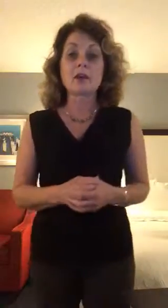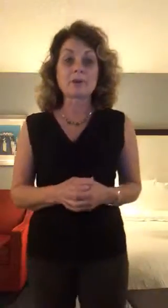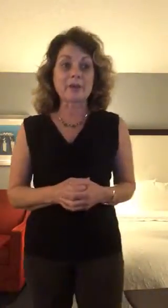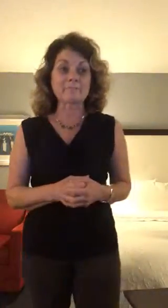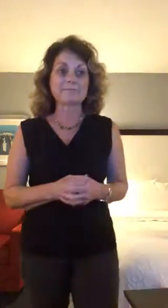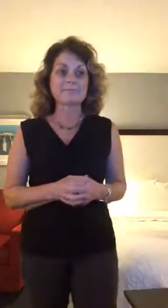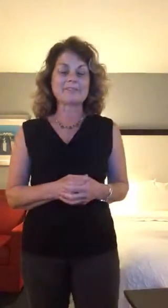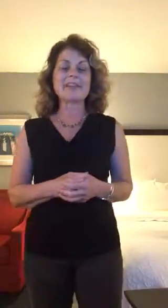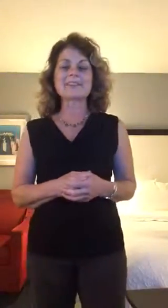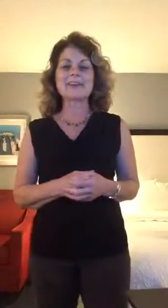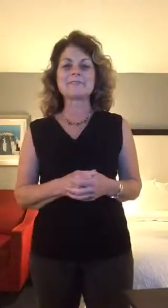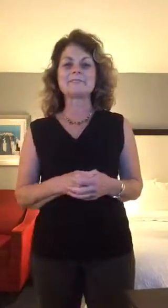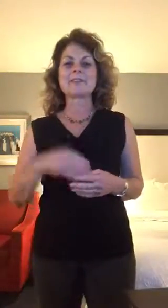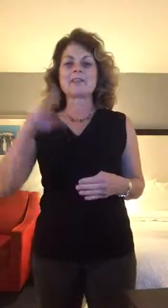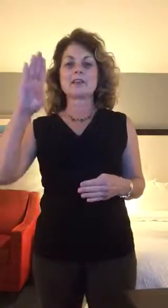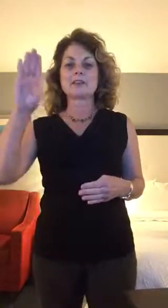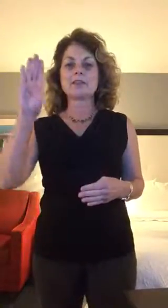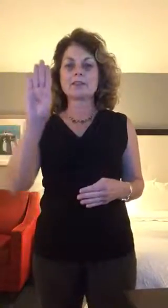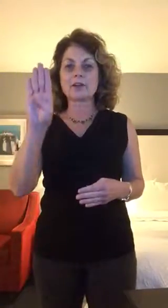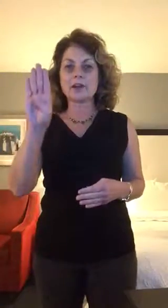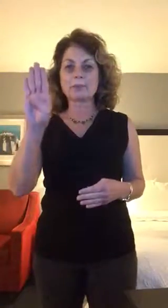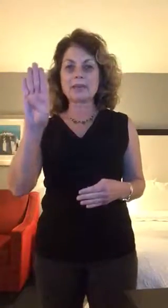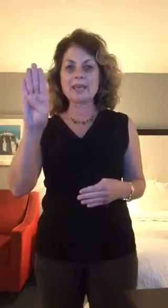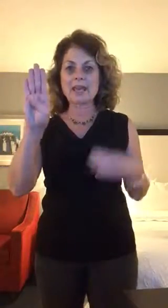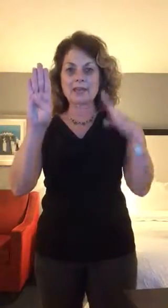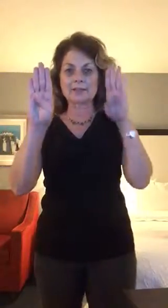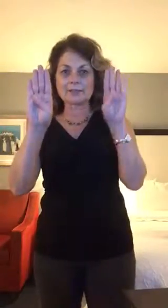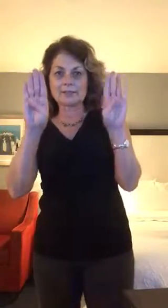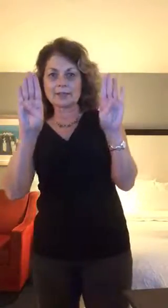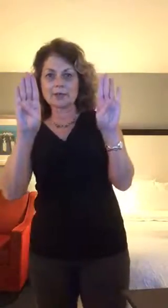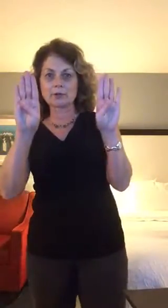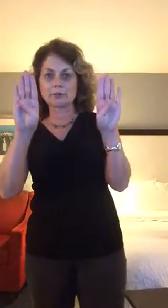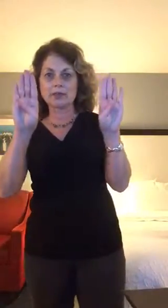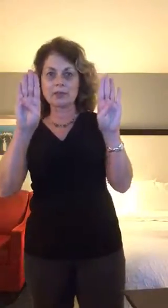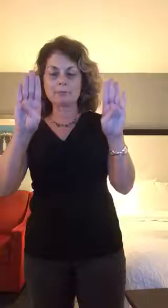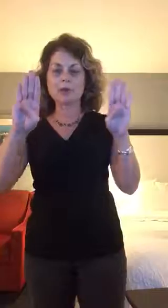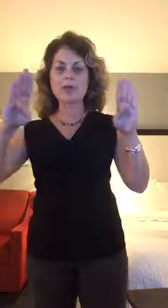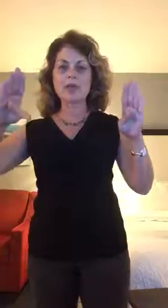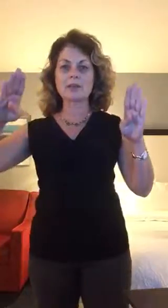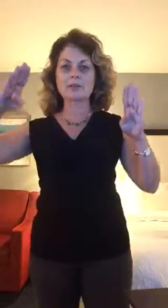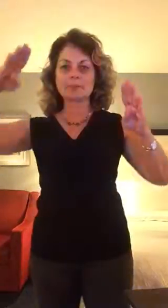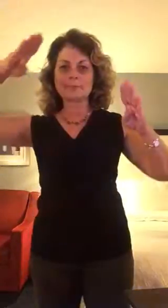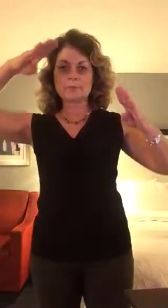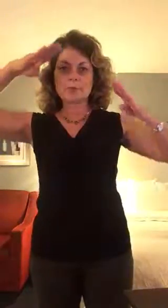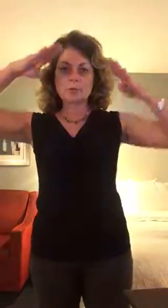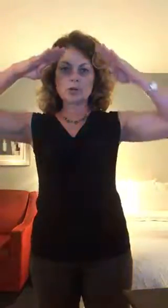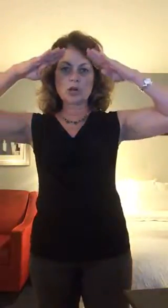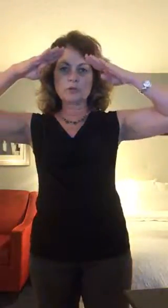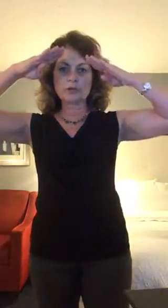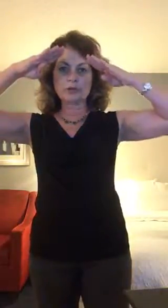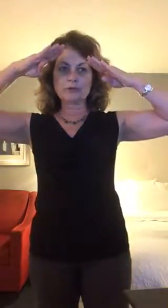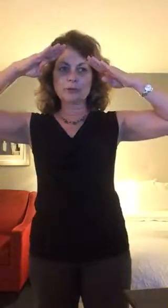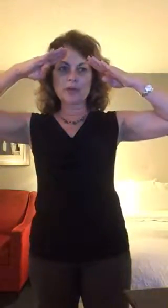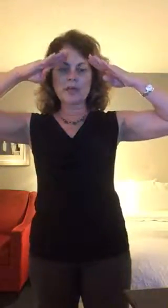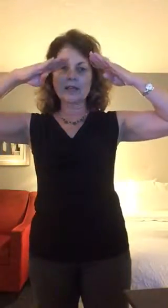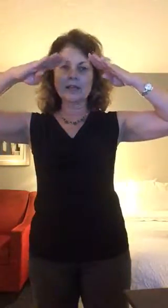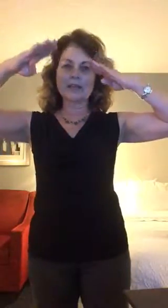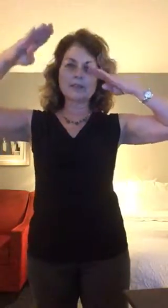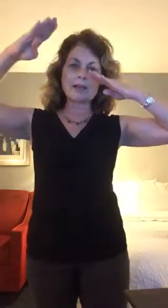Okay, next sign. Take our B hands, this is the letter B, both hands. Put it over your forehead and now